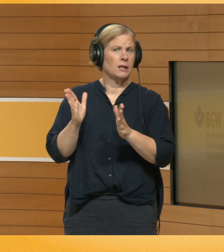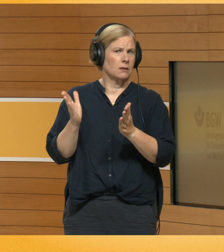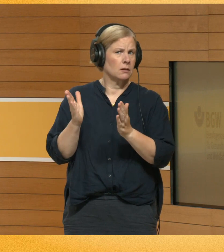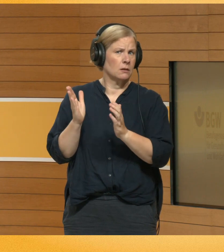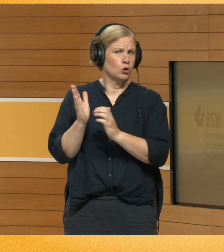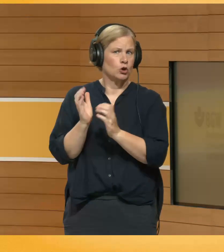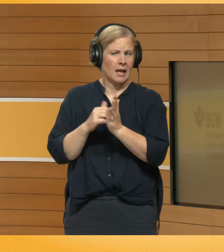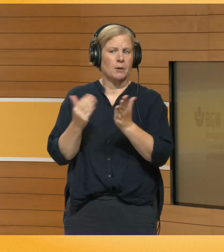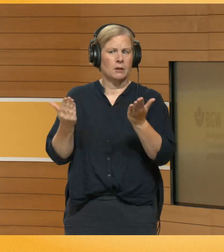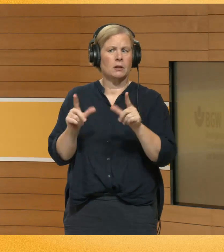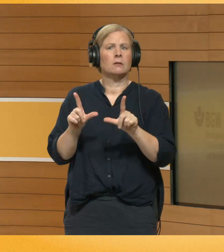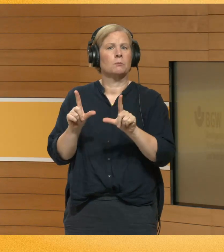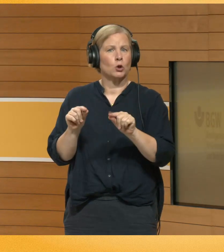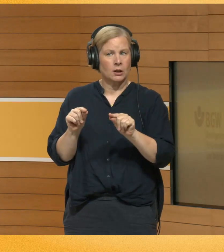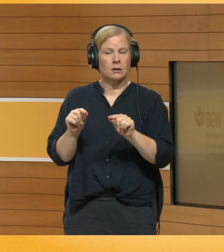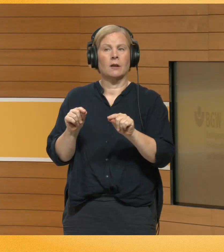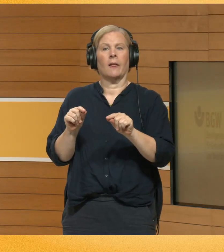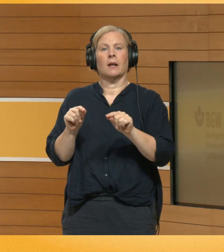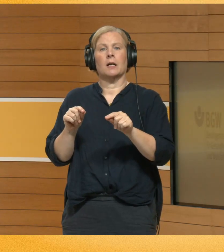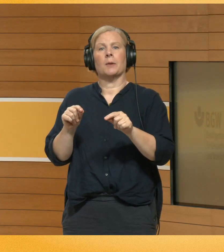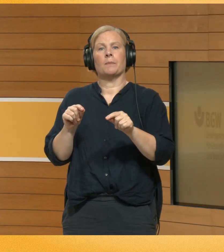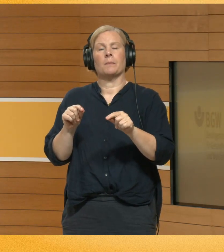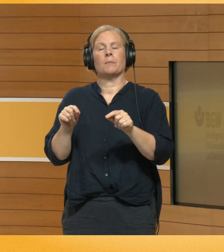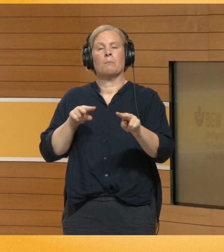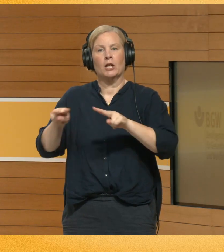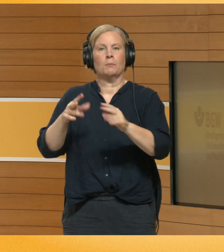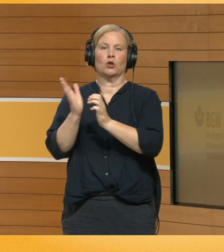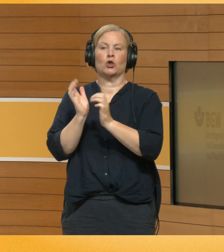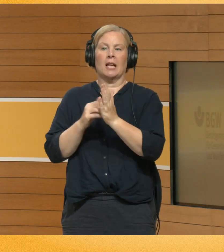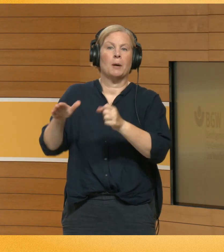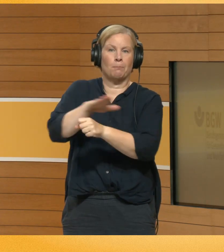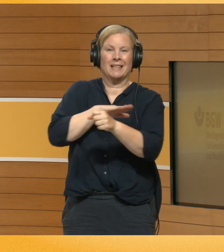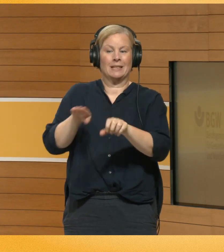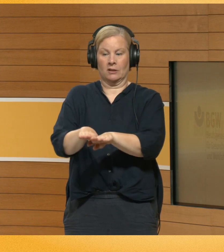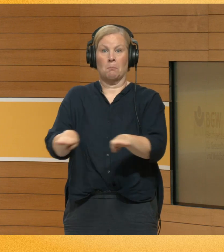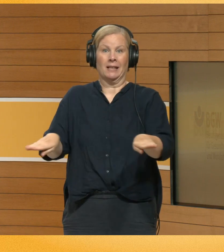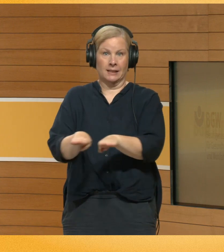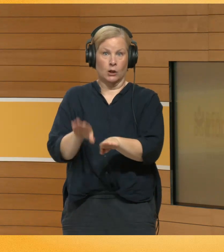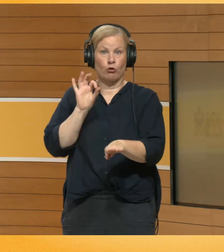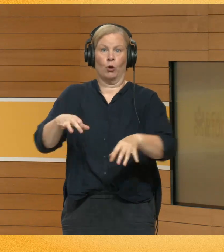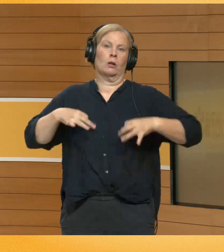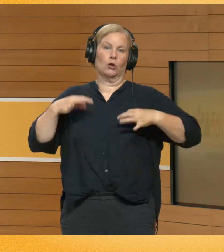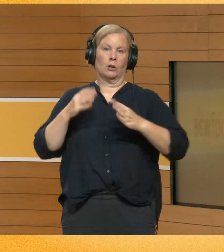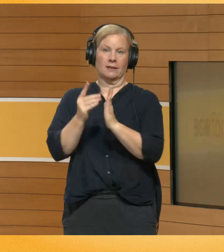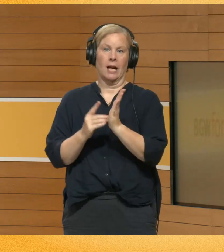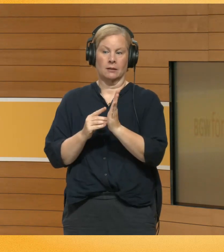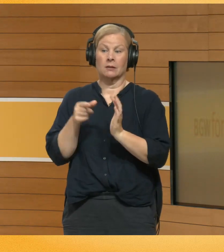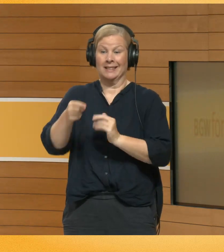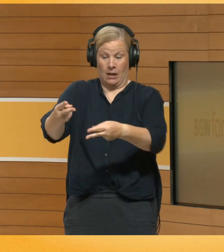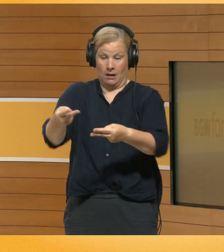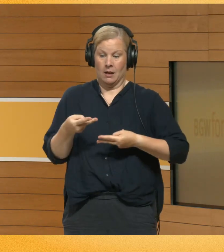DIMS, this actually underpinned Ghana becoming one of the first countries to receive the